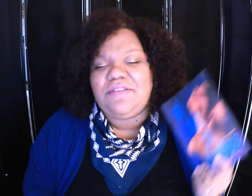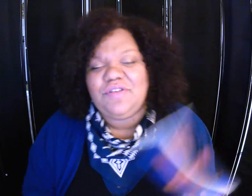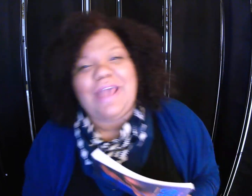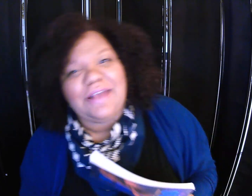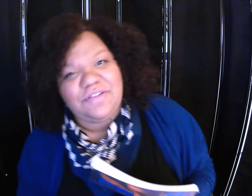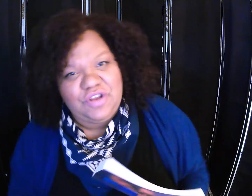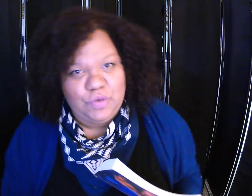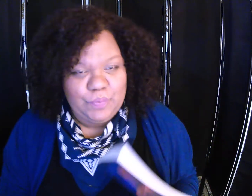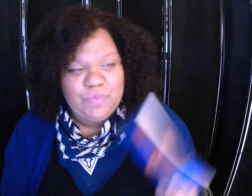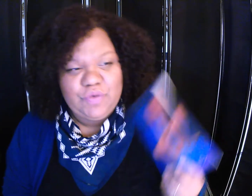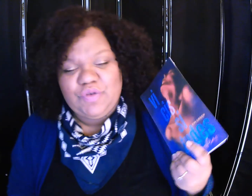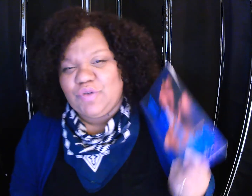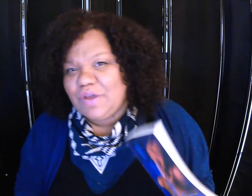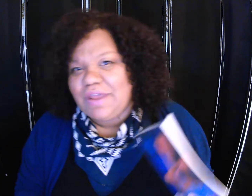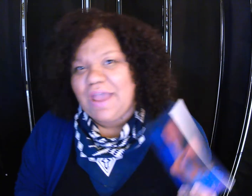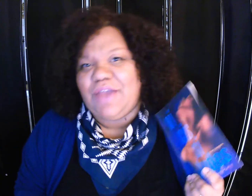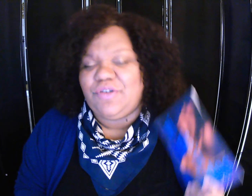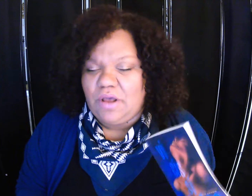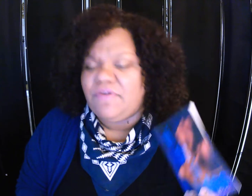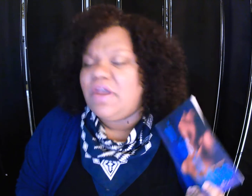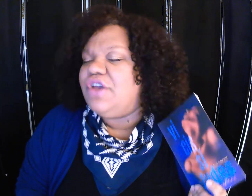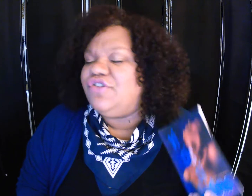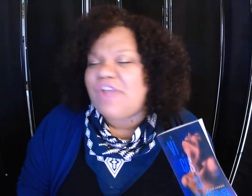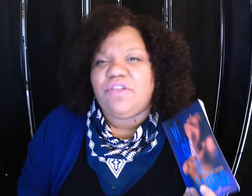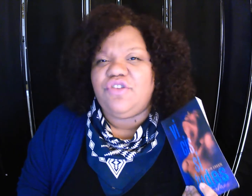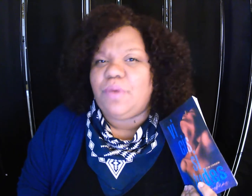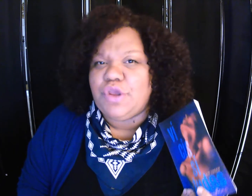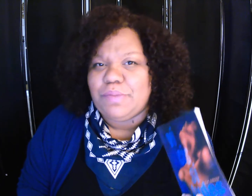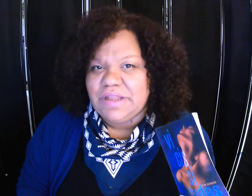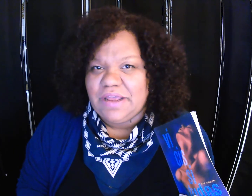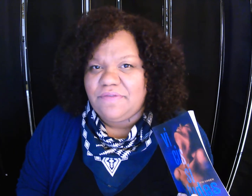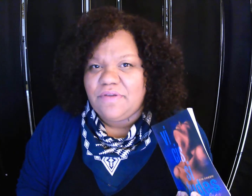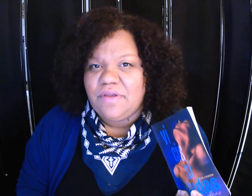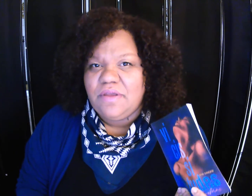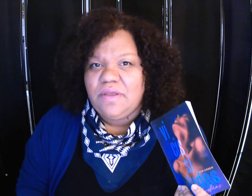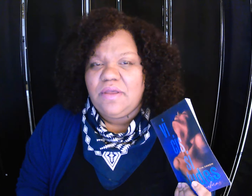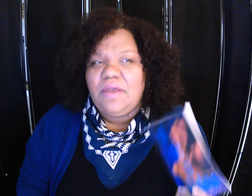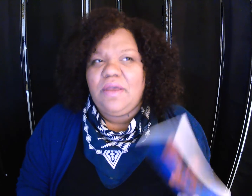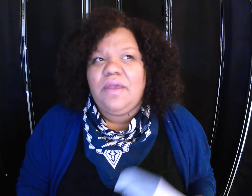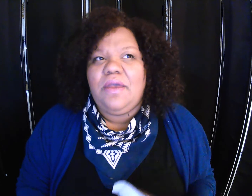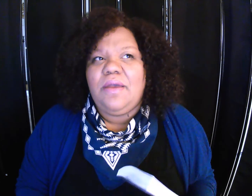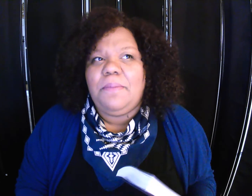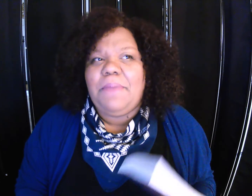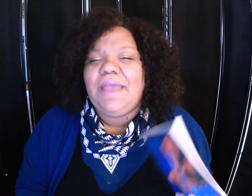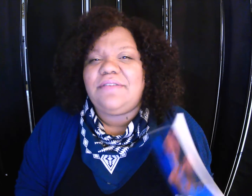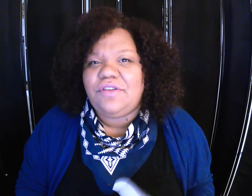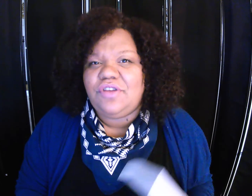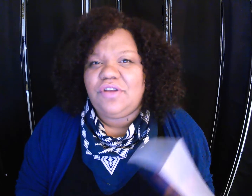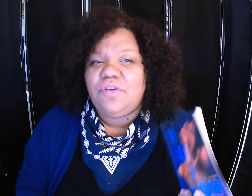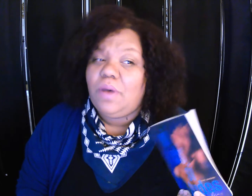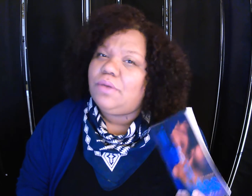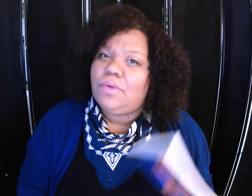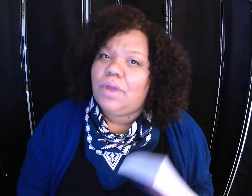Vicissitudes ask you to look at yourself, challenge what you believe, pay attention to what you